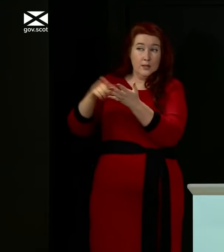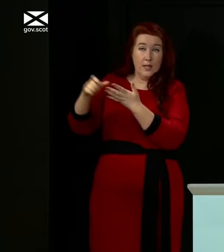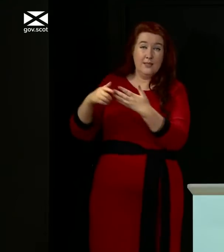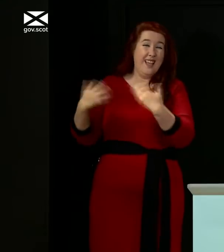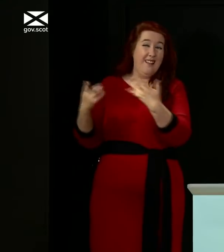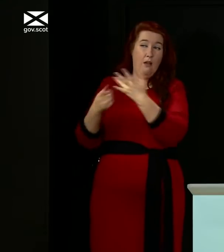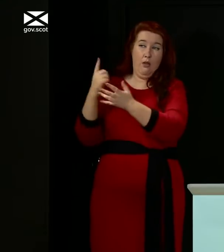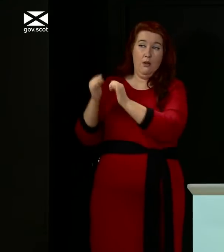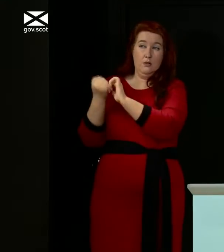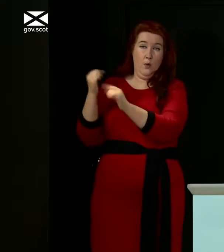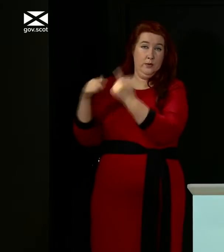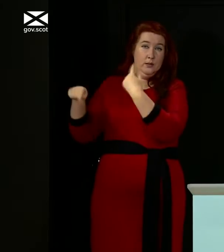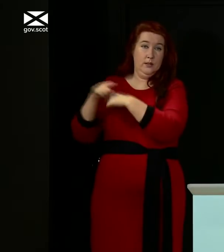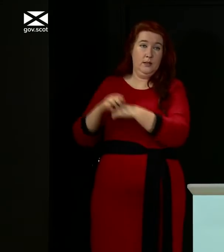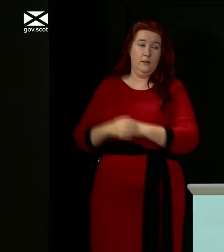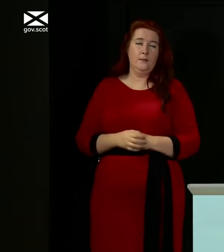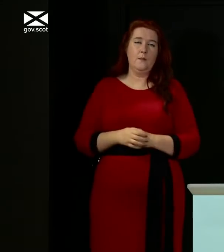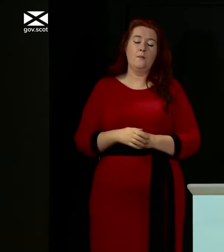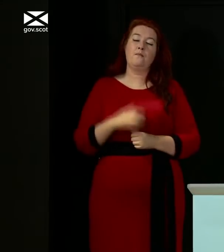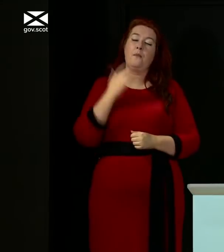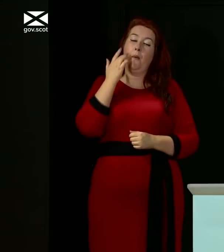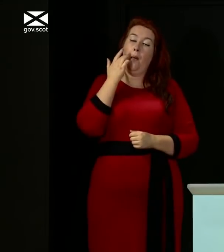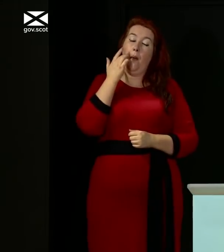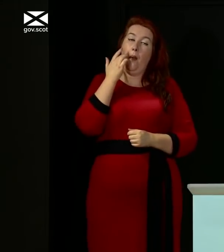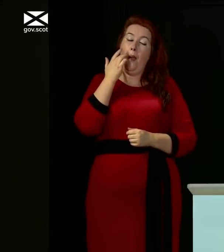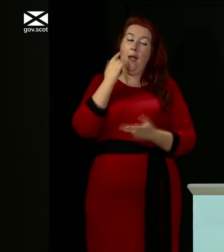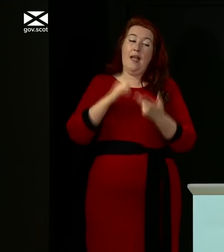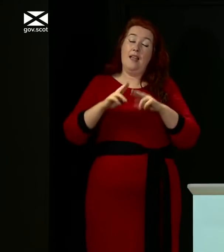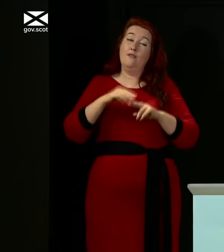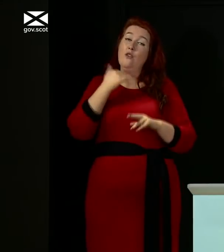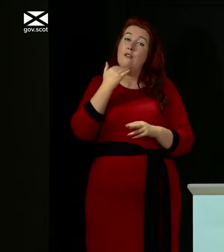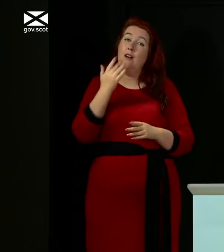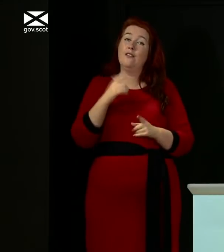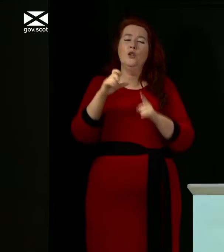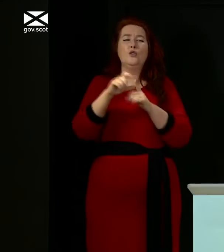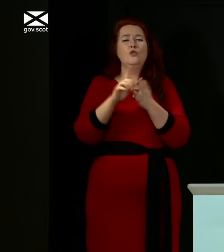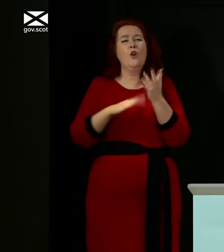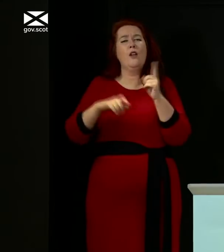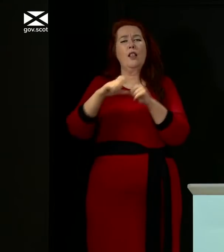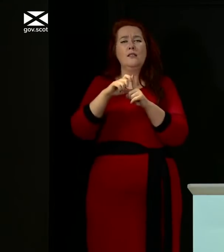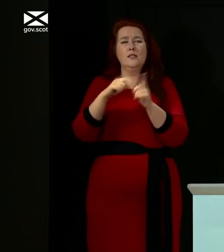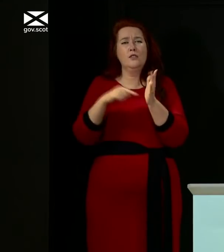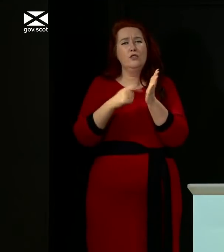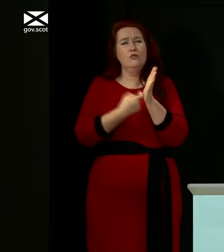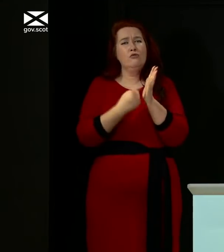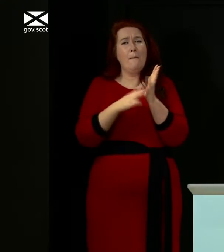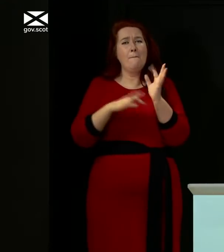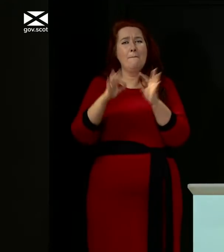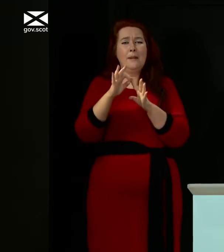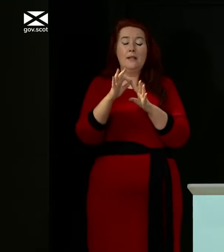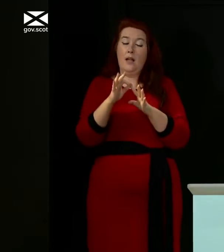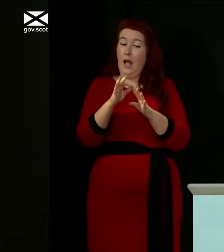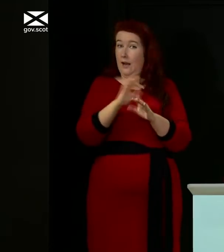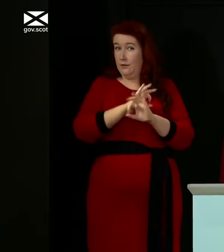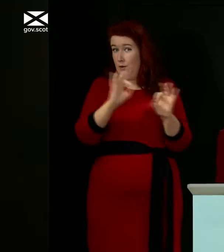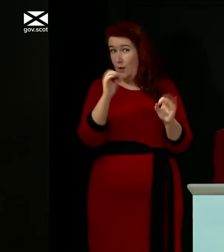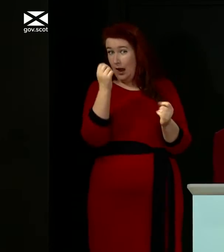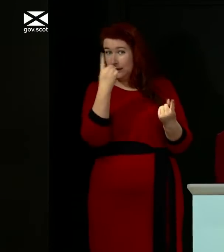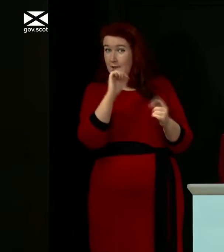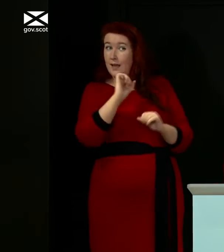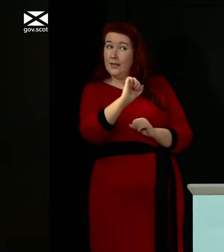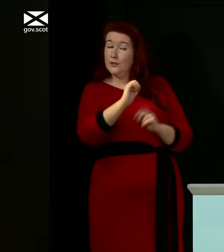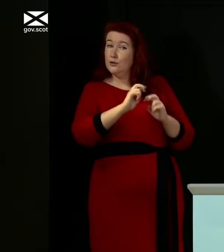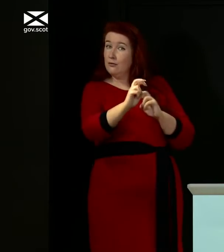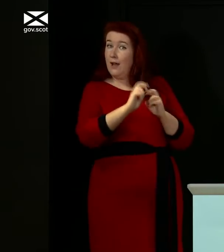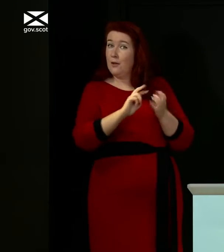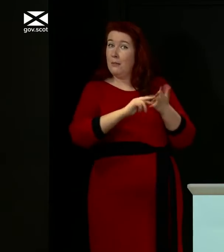position. And if I haven't got myself into enough trouble there, Donald Trump. I've no idea what Donald Trump's travel plans are.